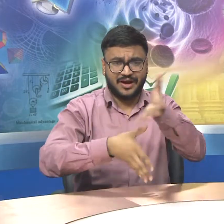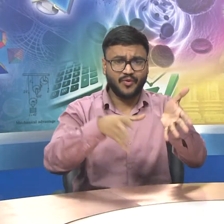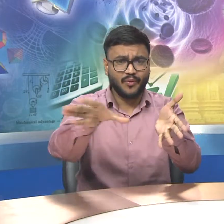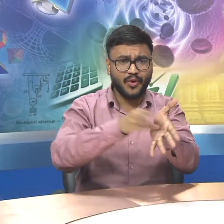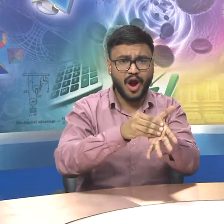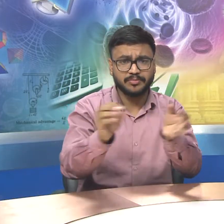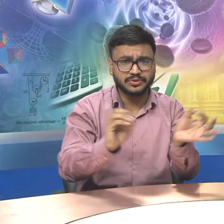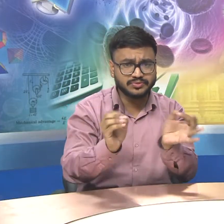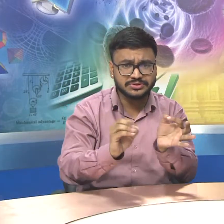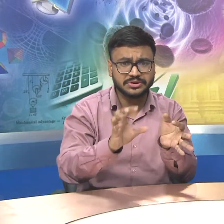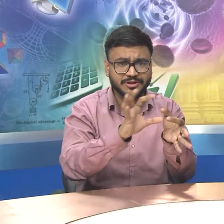Examples of non-iconic